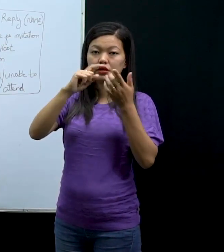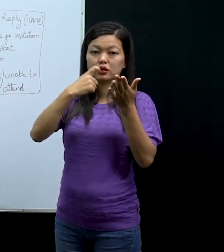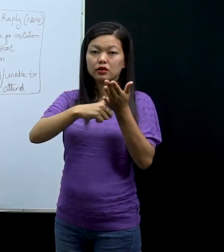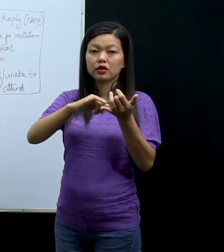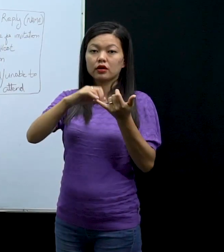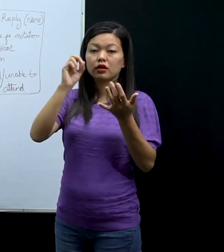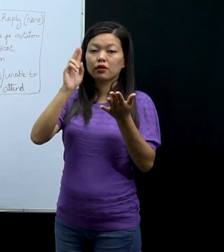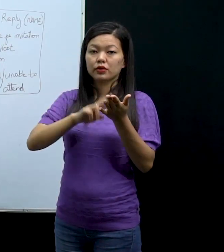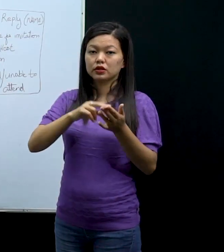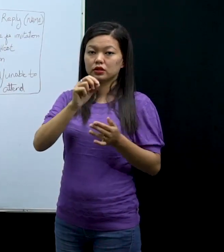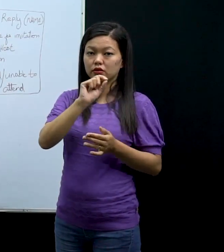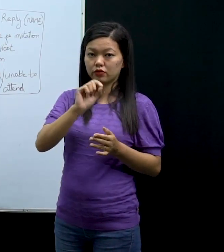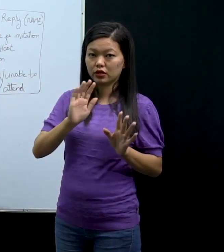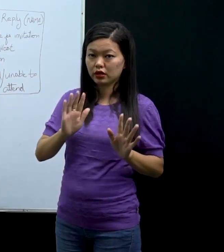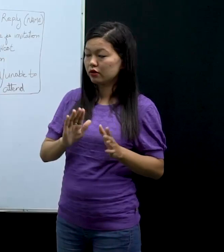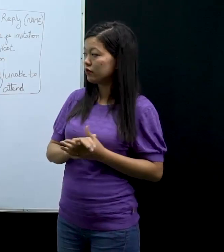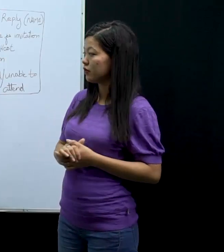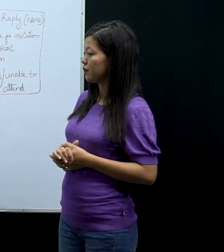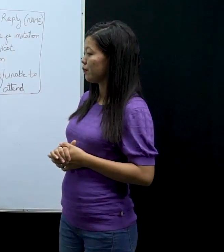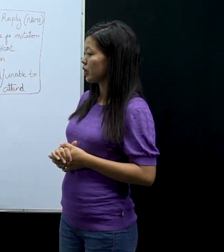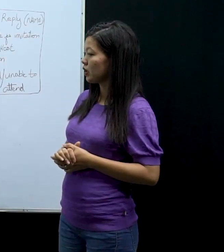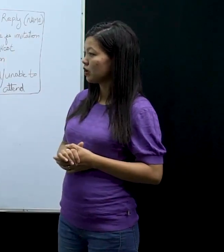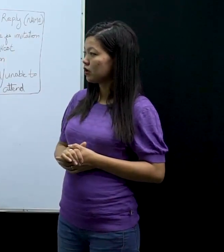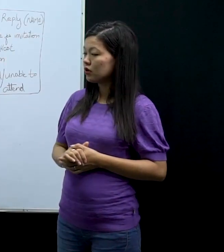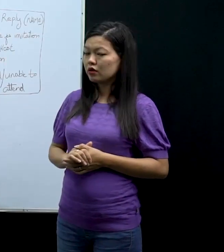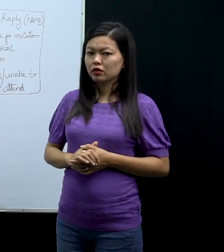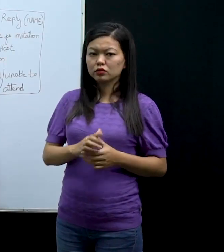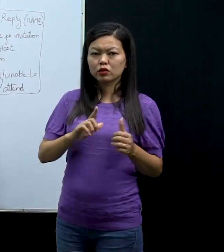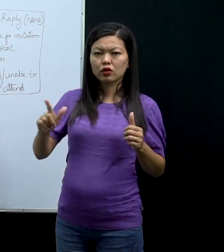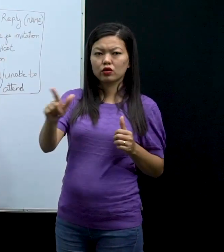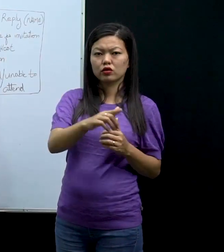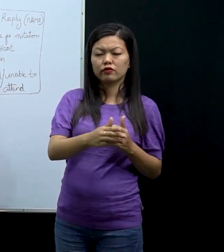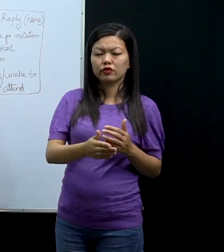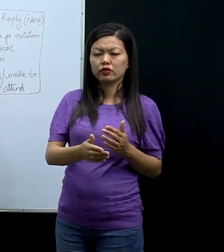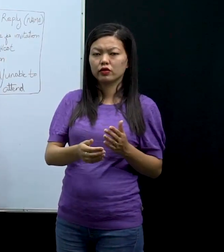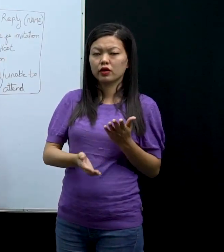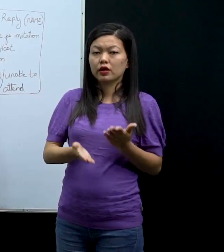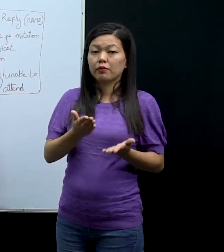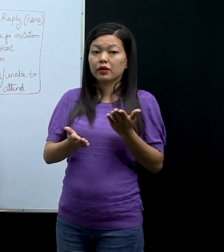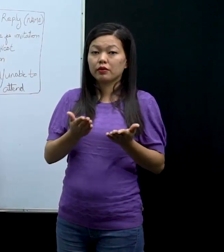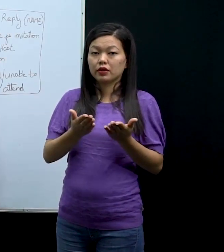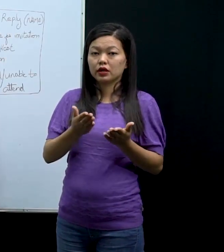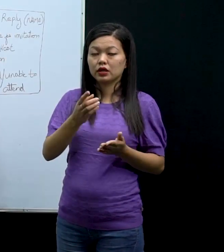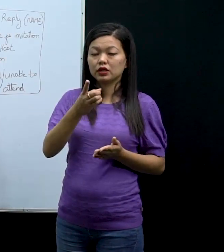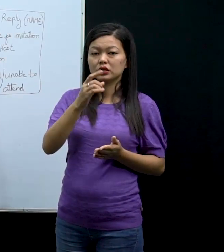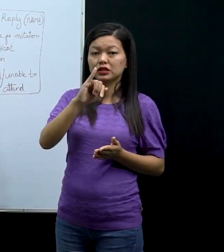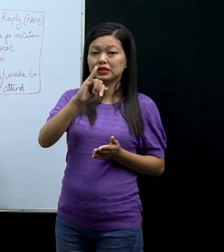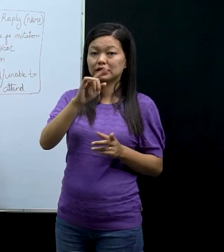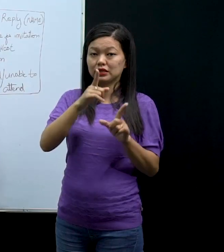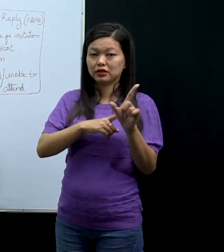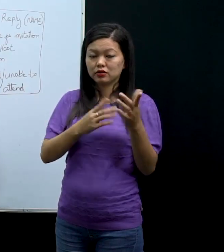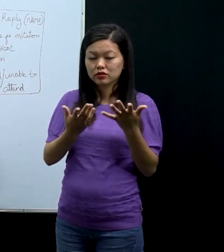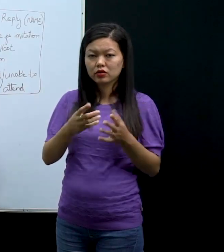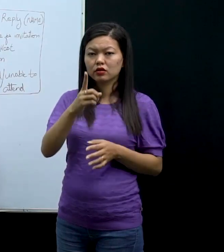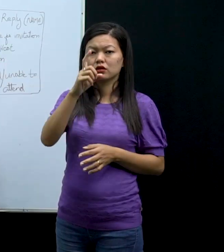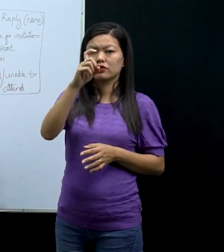of you, 80% of you who are listening to me right now are 16 years of age. Because by class 10, you are 15, 16 or 17.